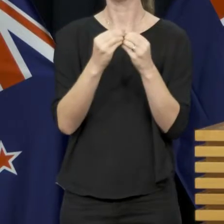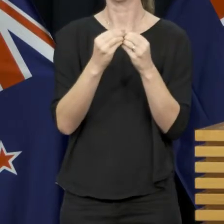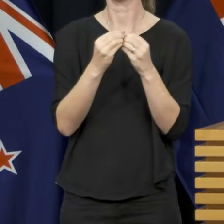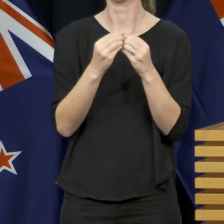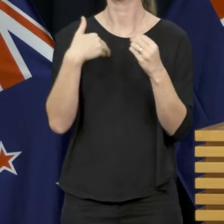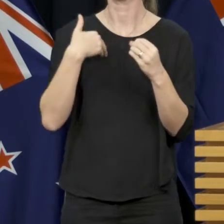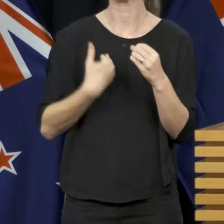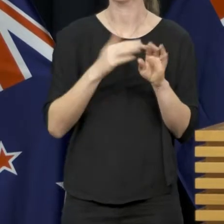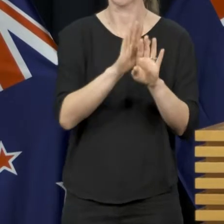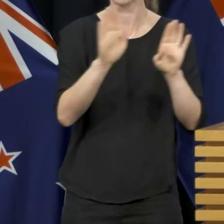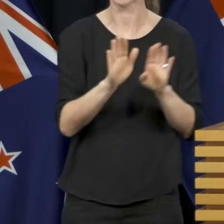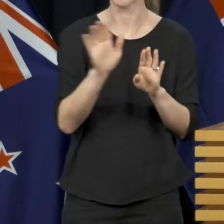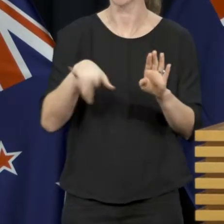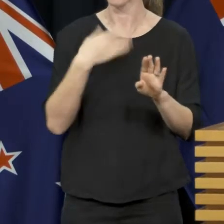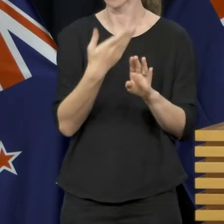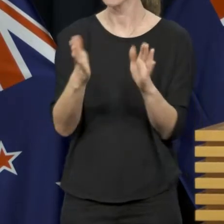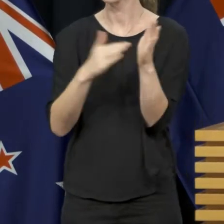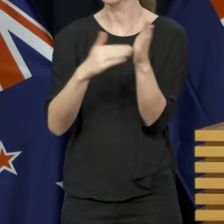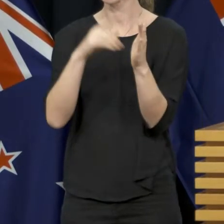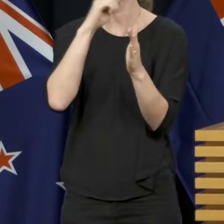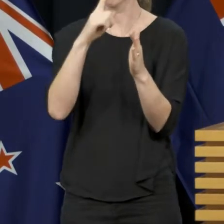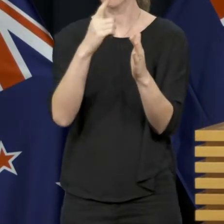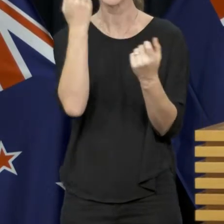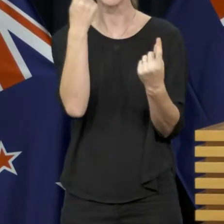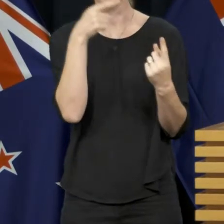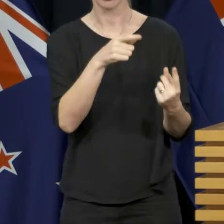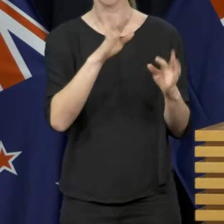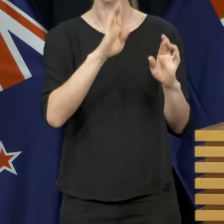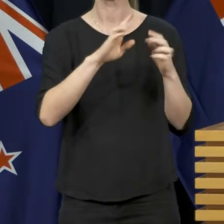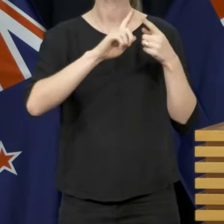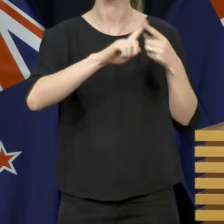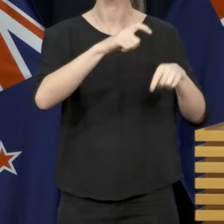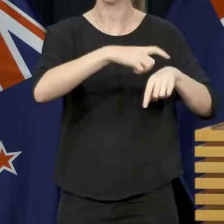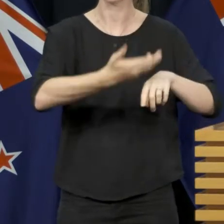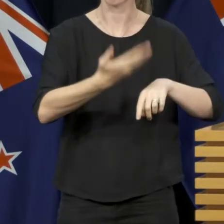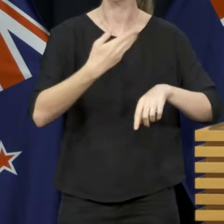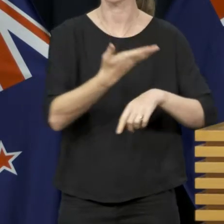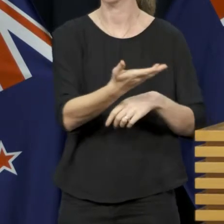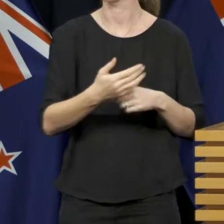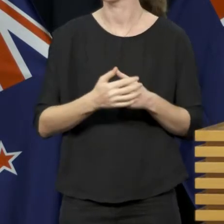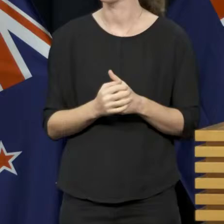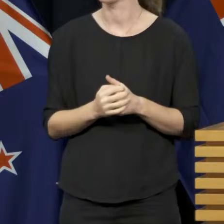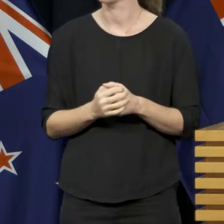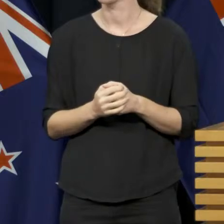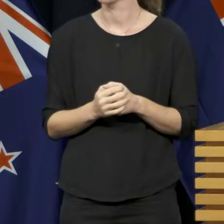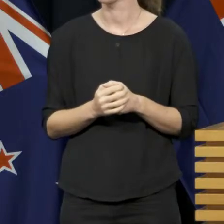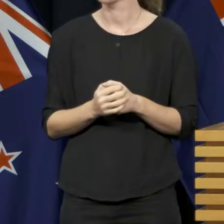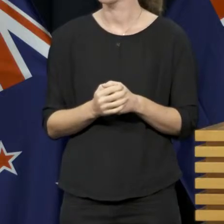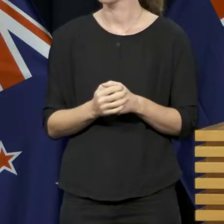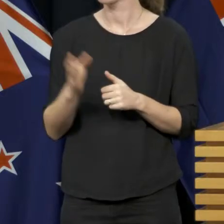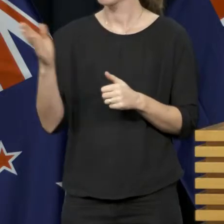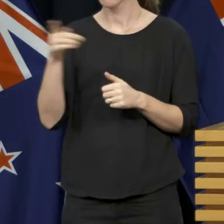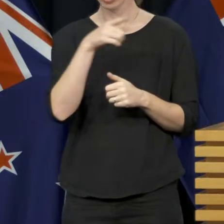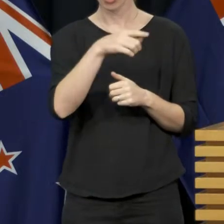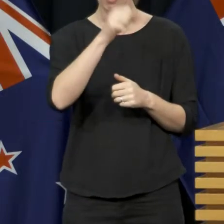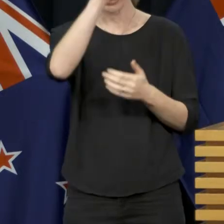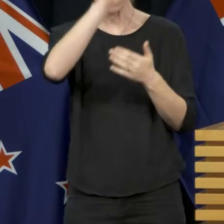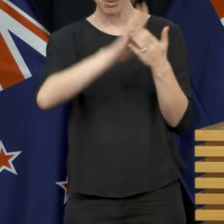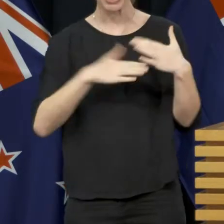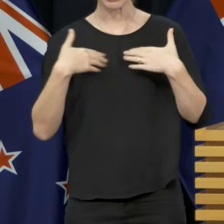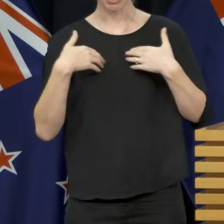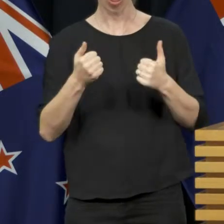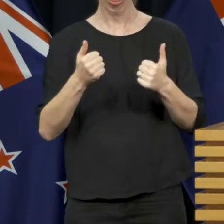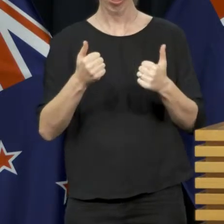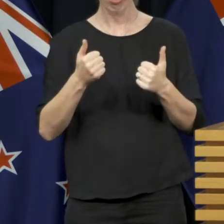holiday. I think all New Zealanders would believe that he's earned a holiday. I hope that he will still take that. The Prime Minister. Do you have any experience at all in a